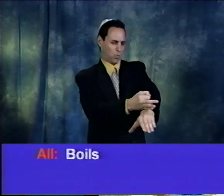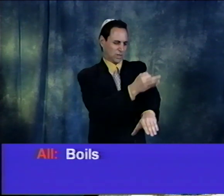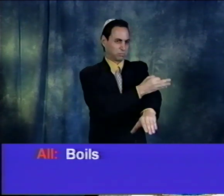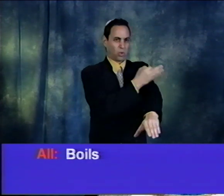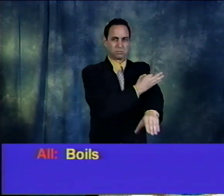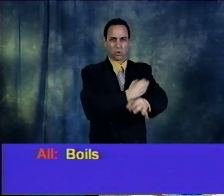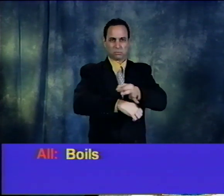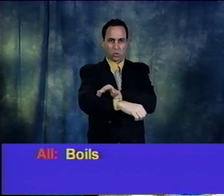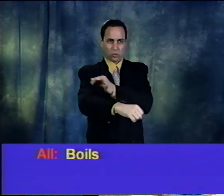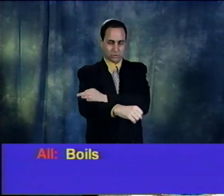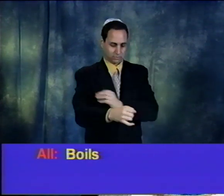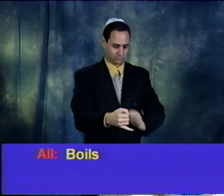Boils,